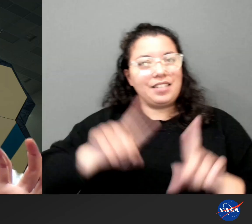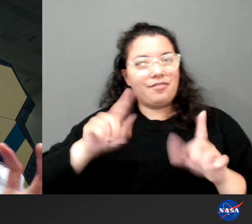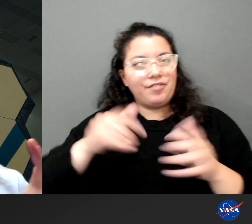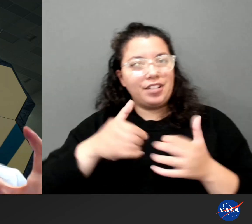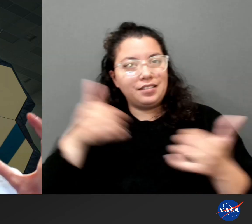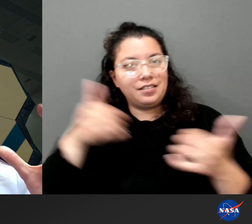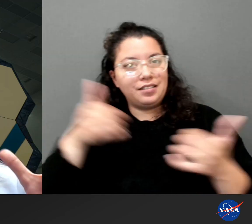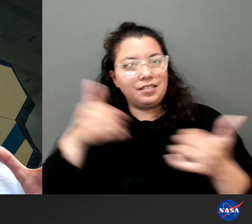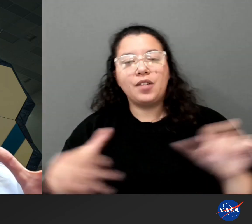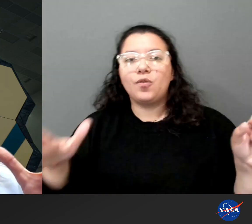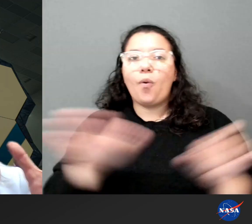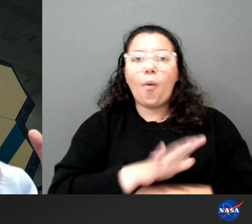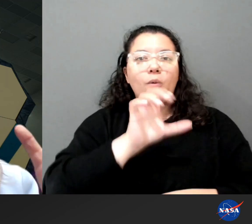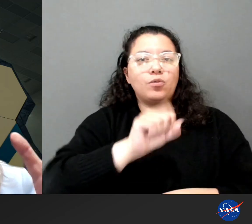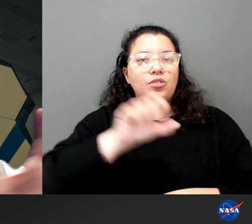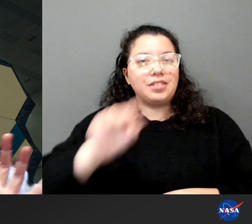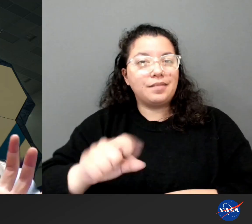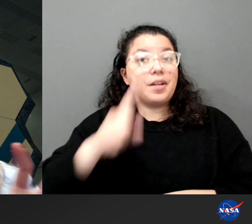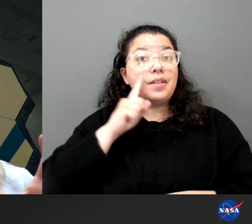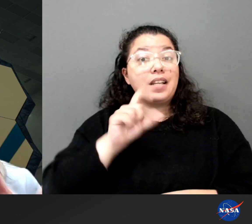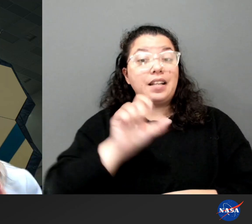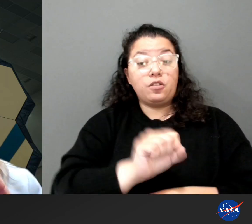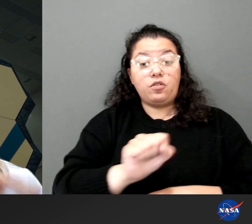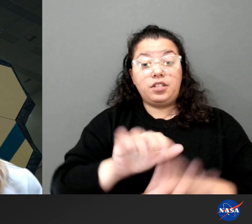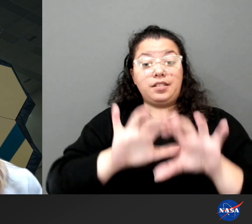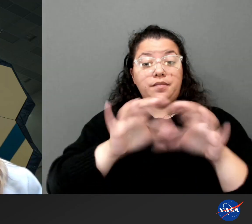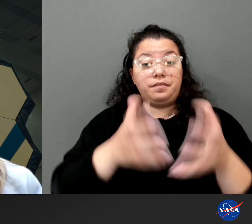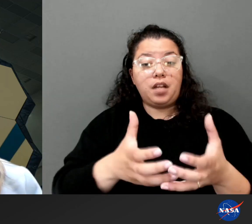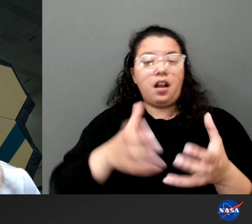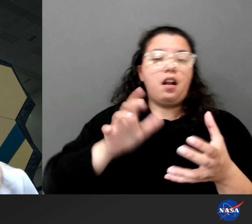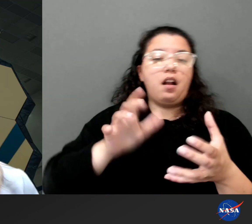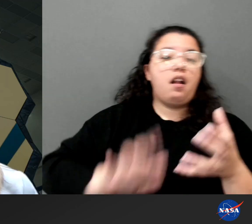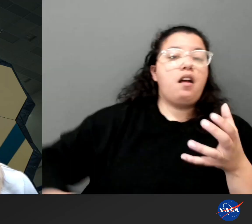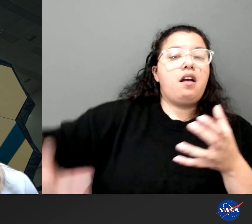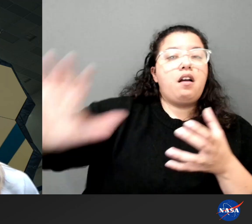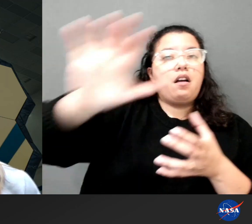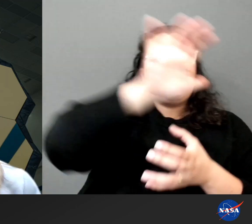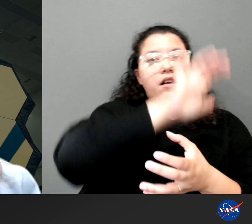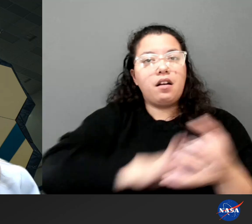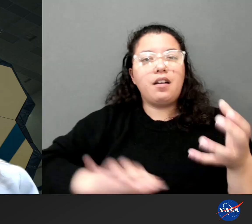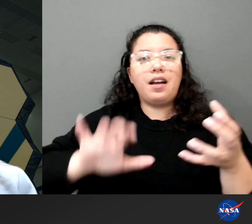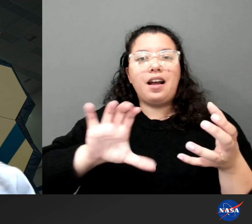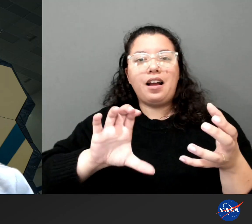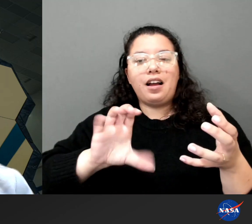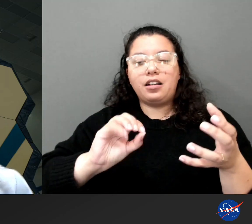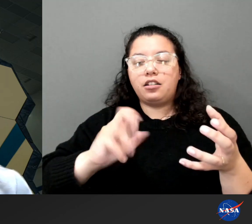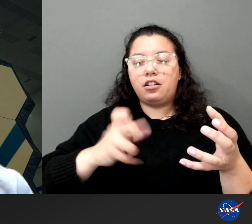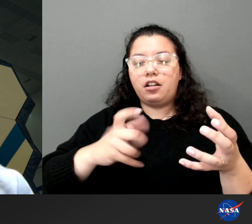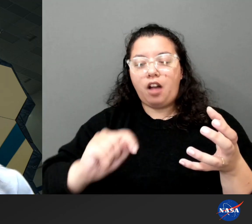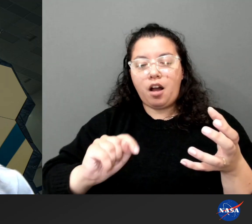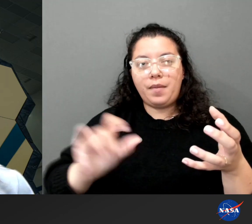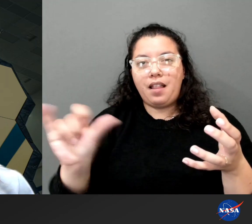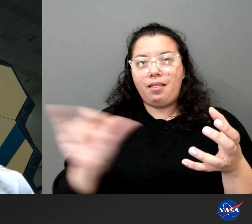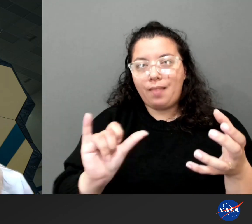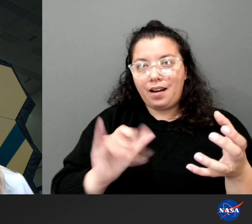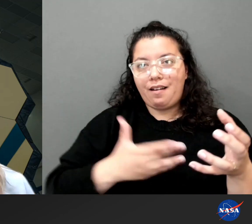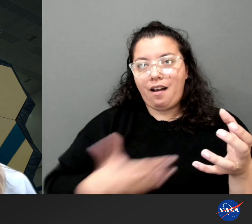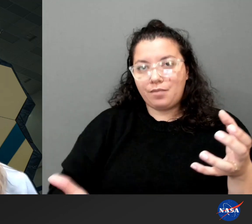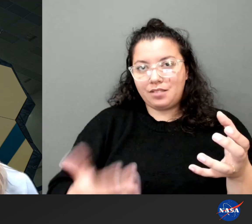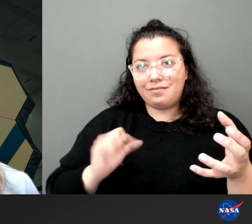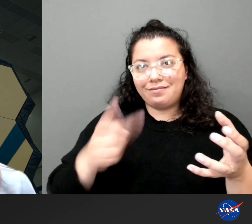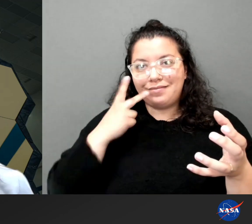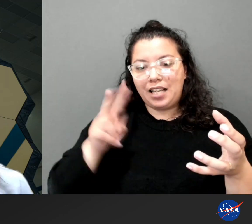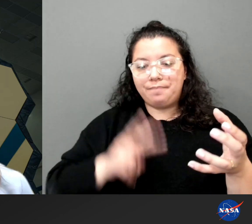giant shell that's full of cometary-like objects. And we believe that this actually exists because every once in a while we get a